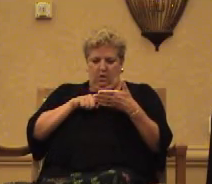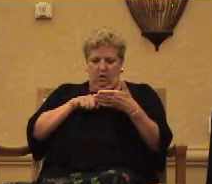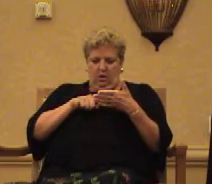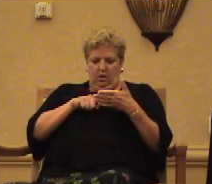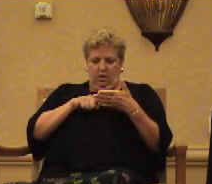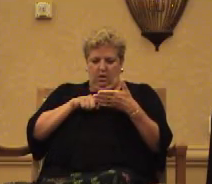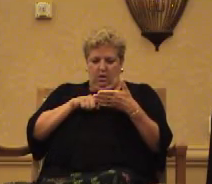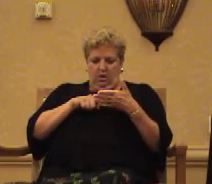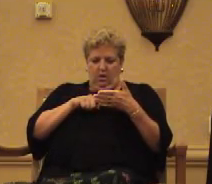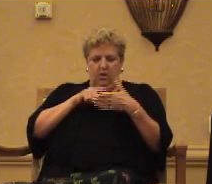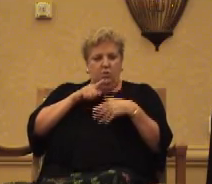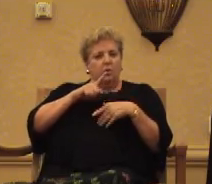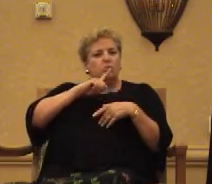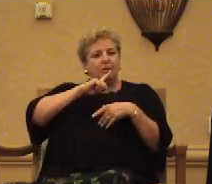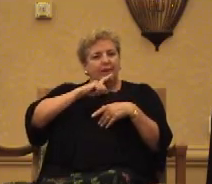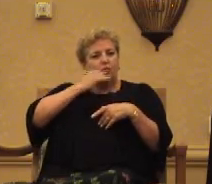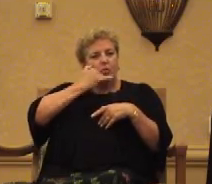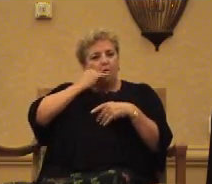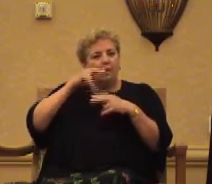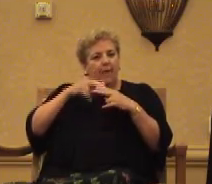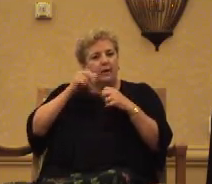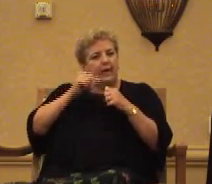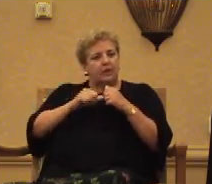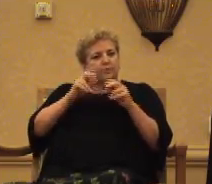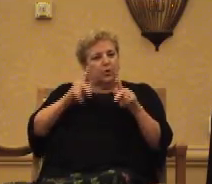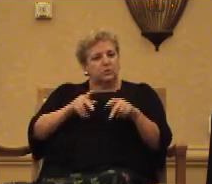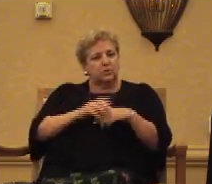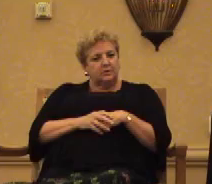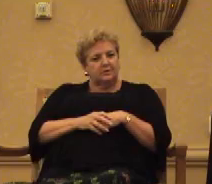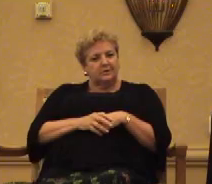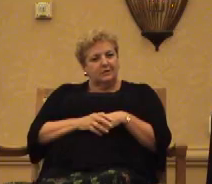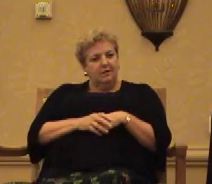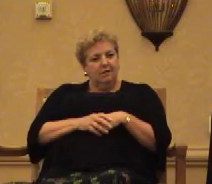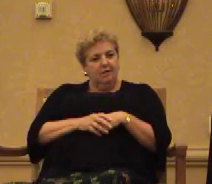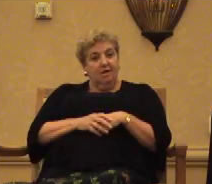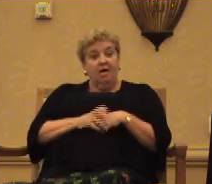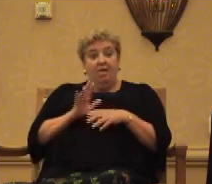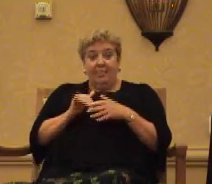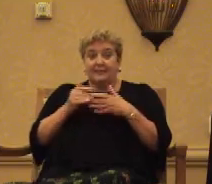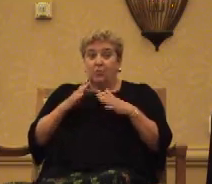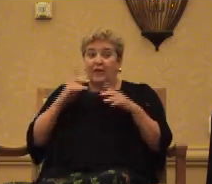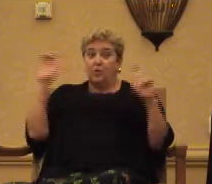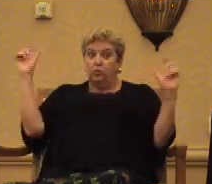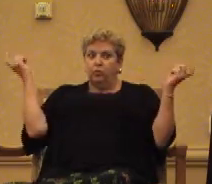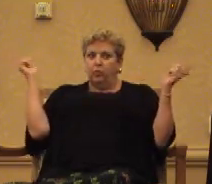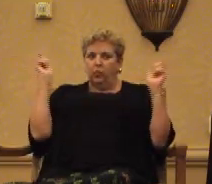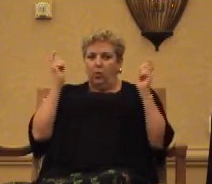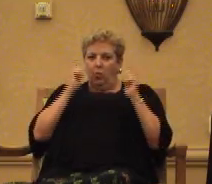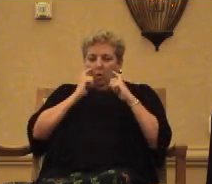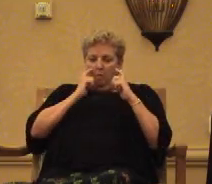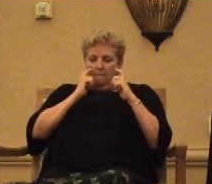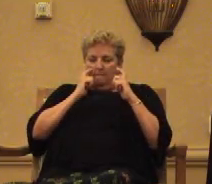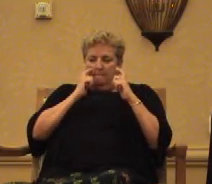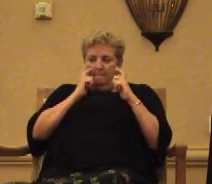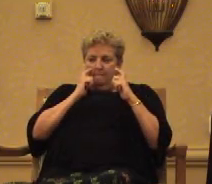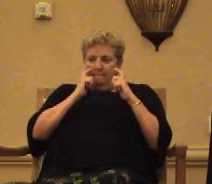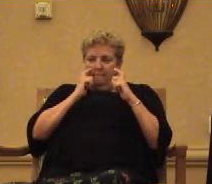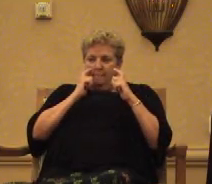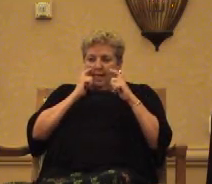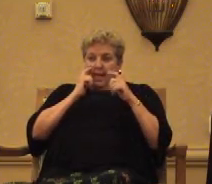been about every case. I can't imagine a greater ego-reducing proposition. And if you're new here, or not